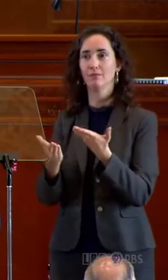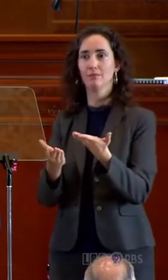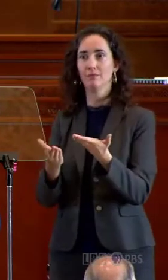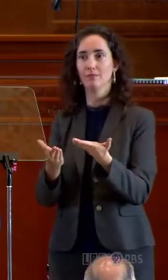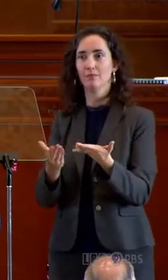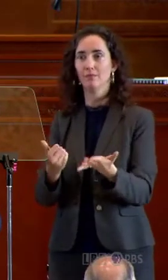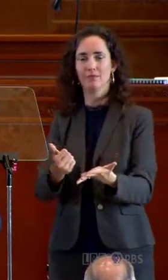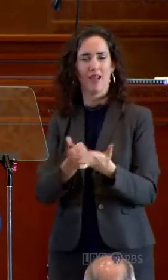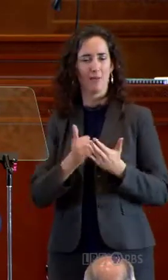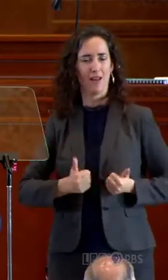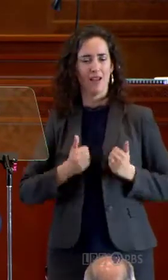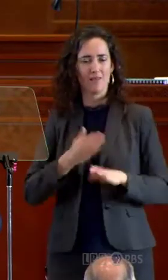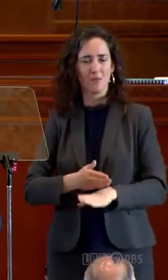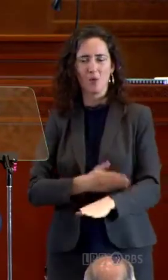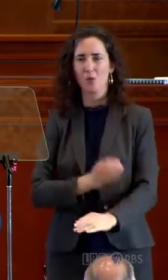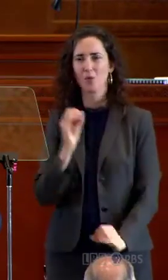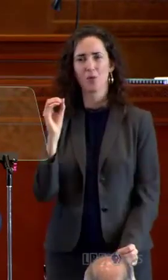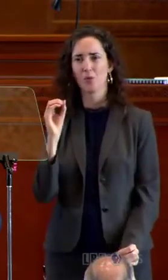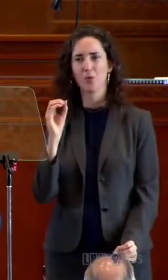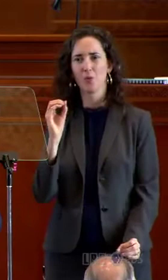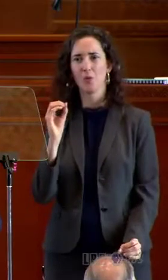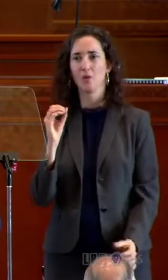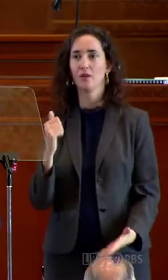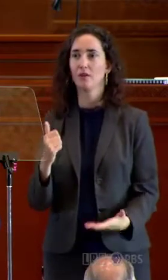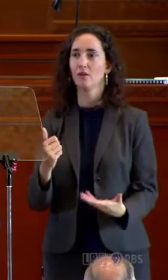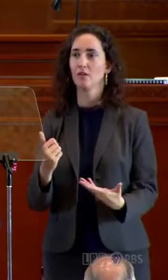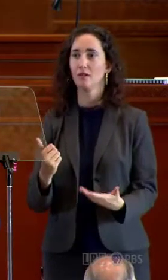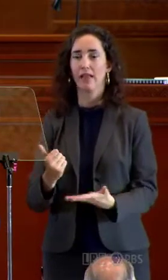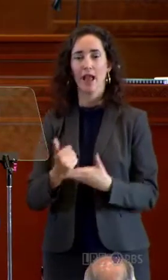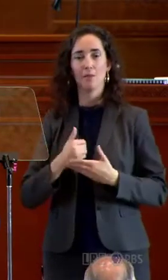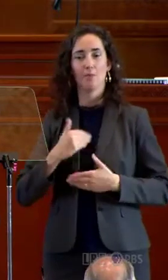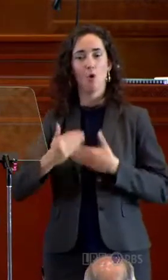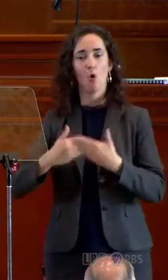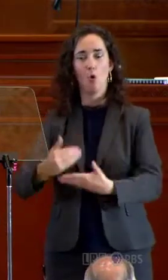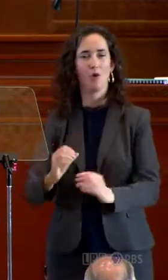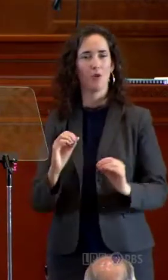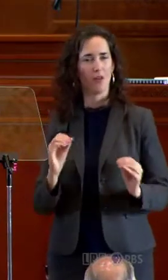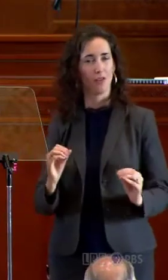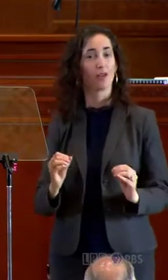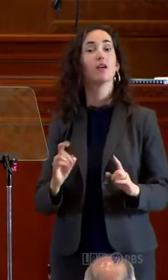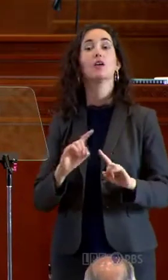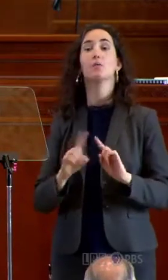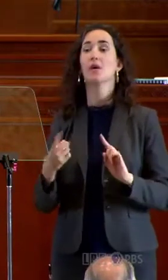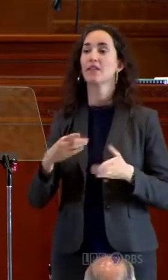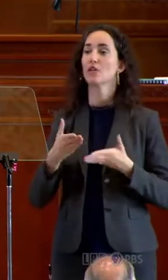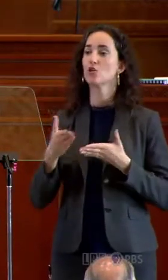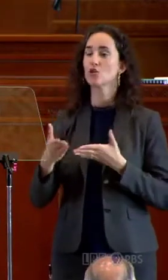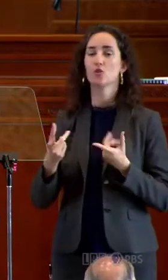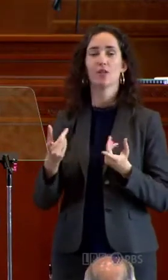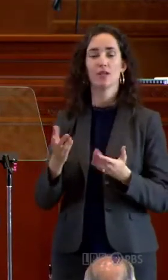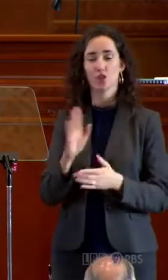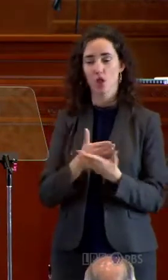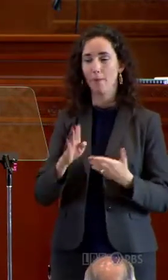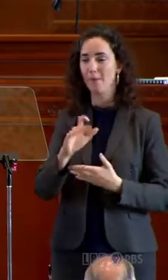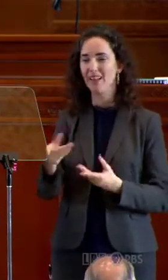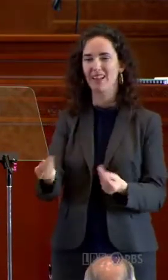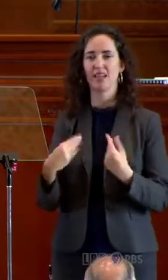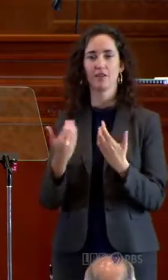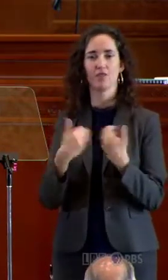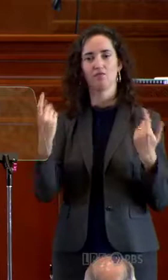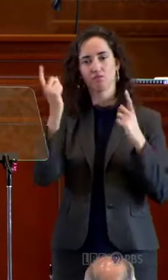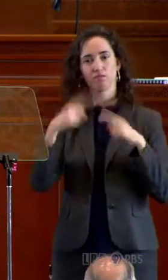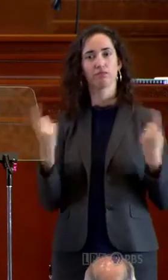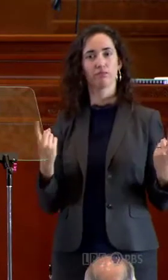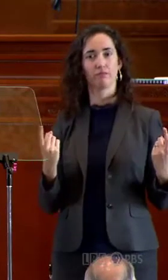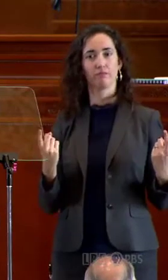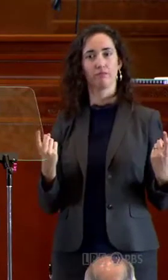to make lives better. They don't continue to move us forward. They do, however, serve to divide us. And frankly, some